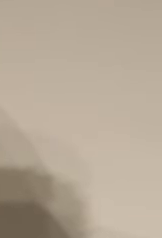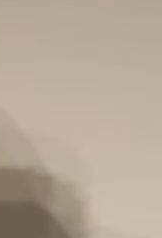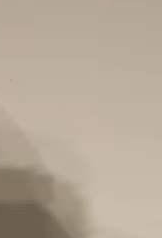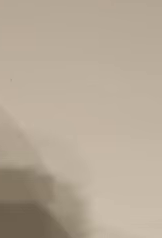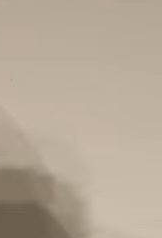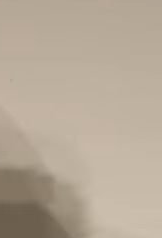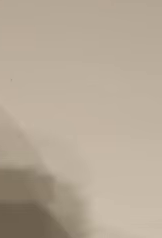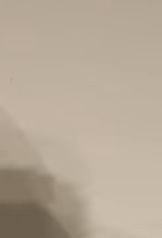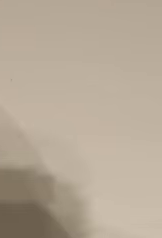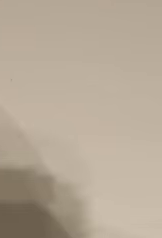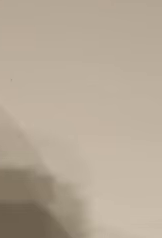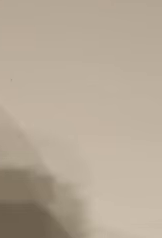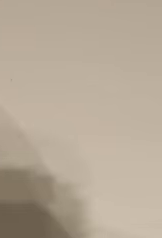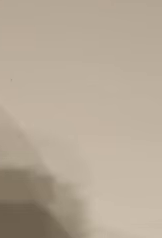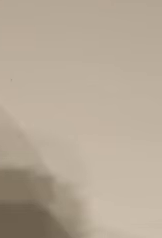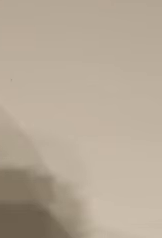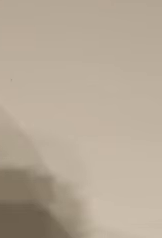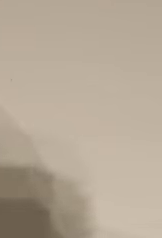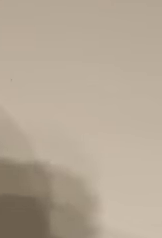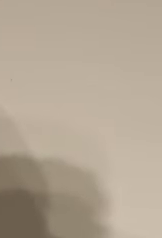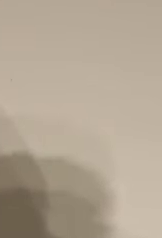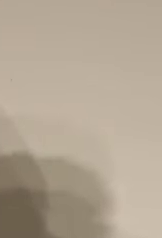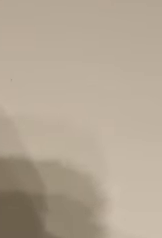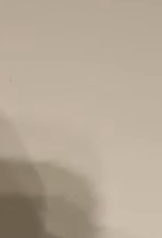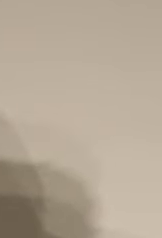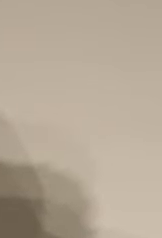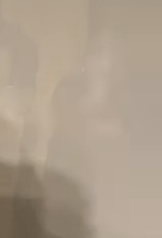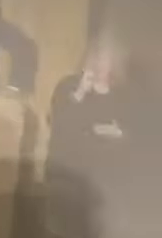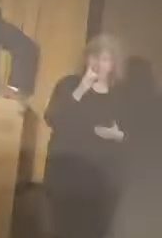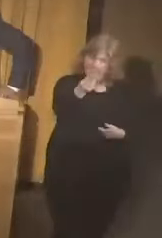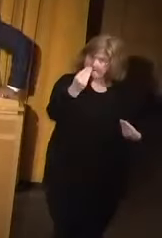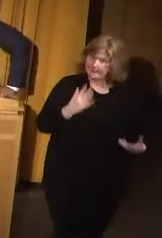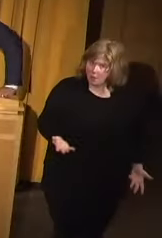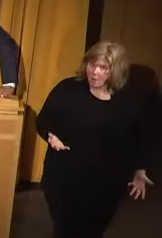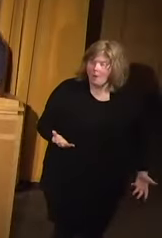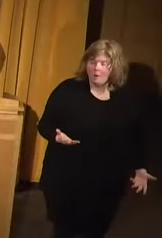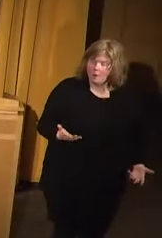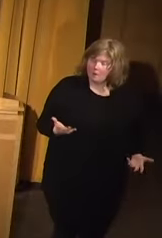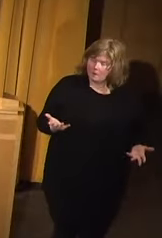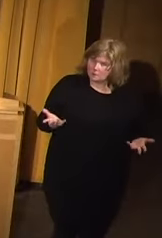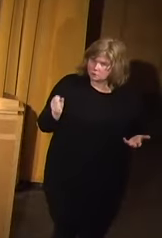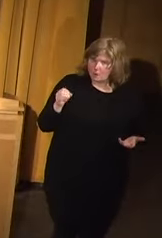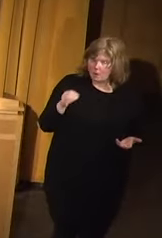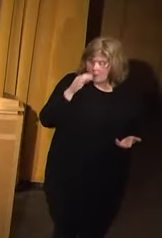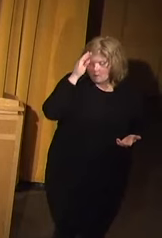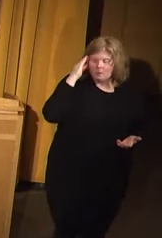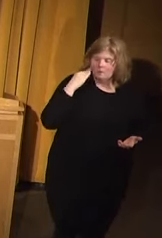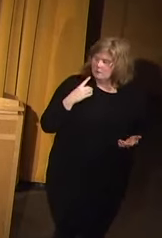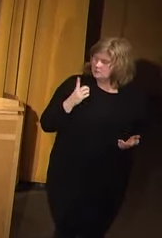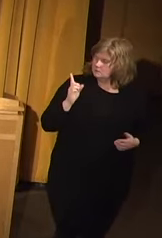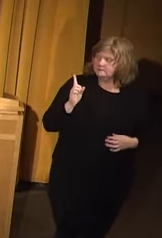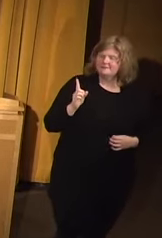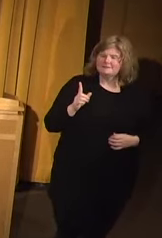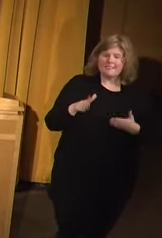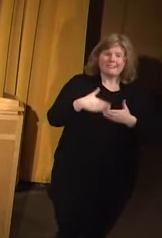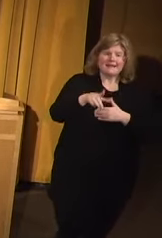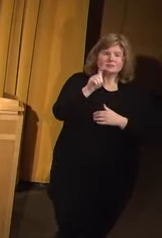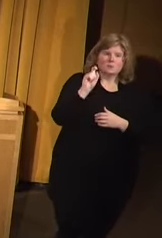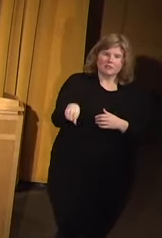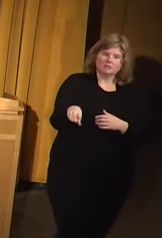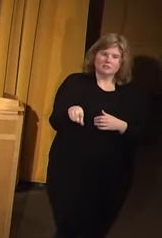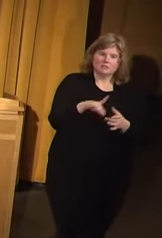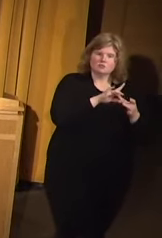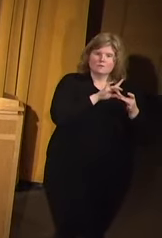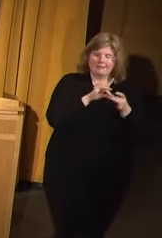And I can tell if we don't do it well, I know I'll hear about it. So you all will hold us accountable for that. Yeah. The next question, and